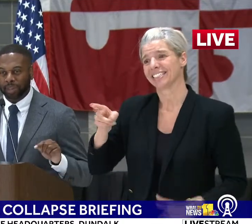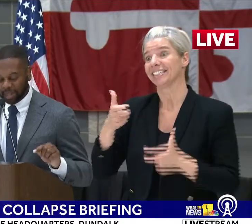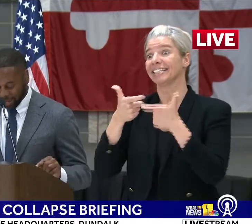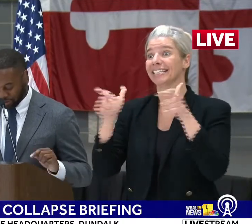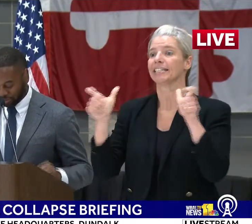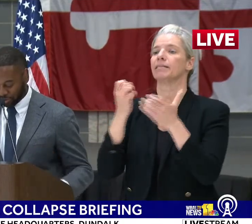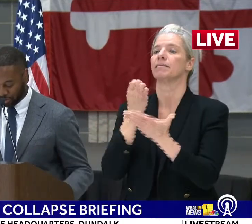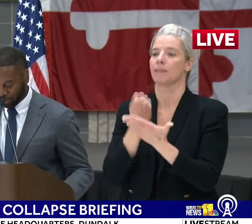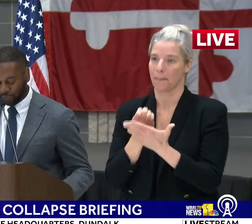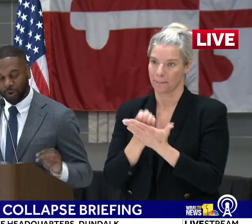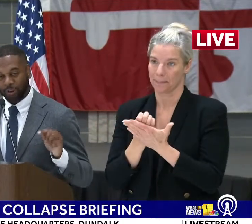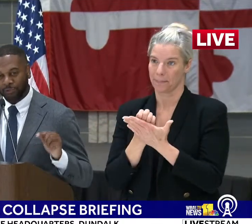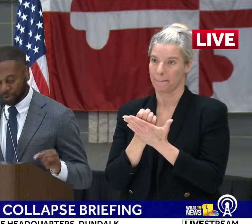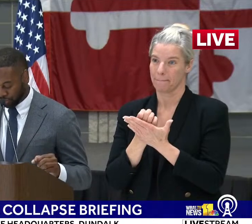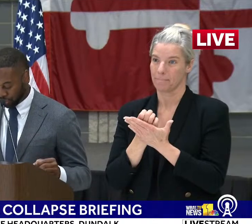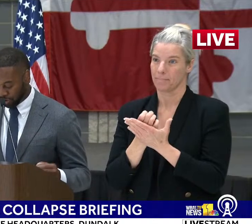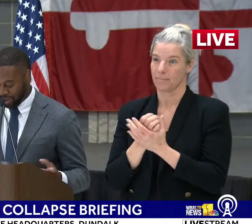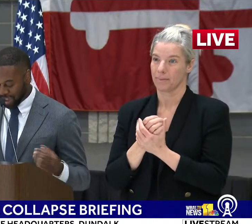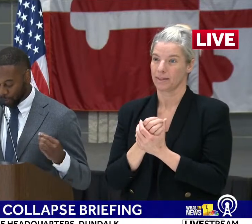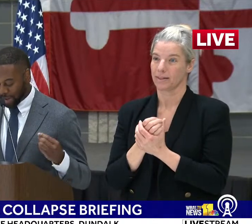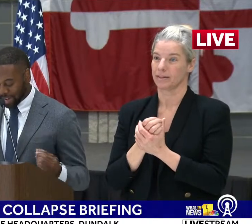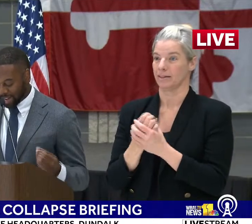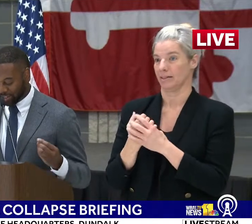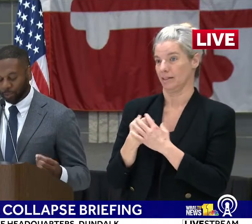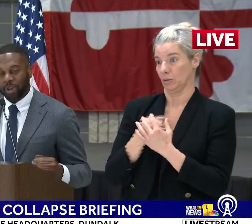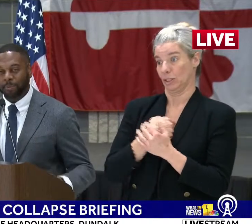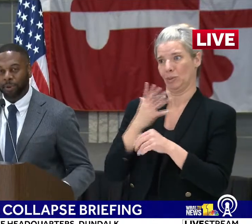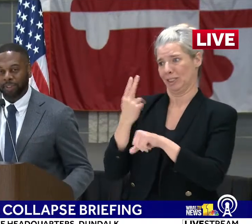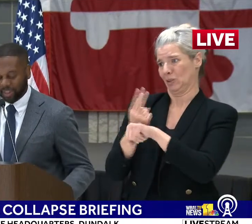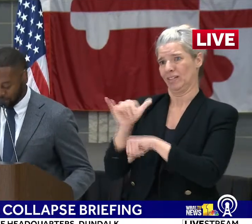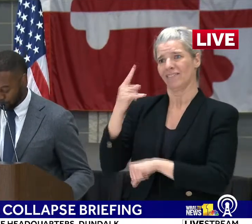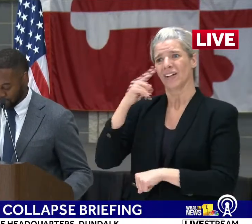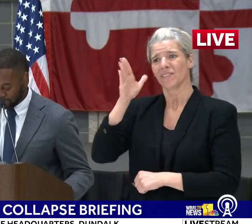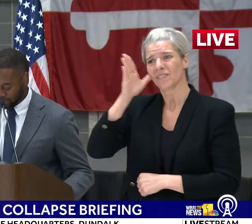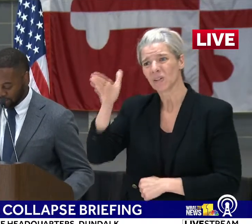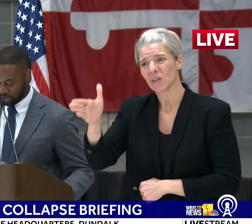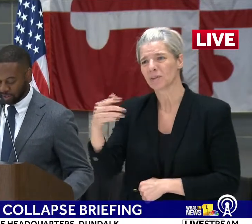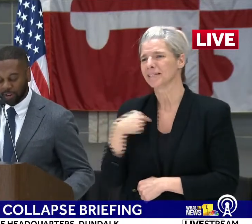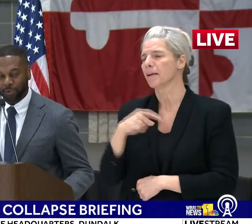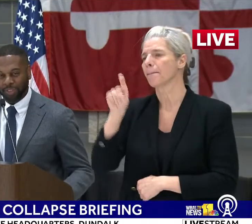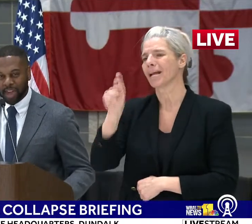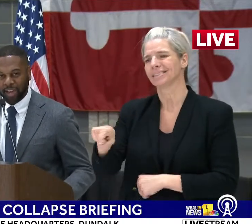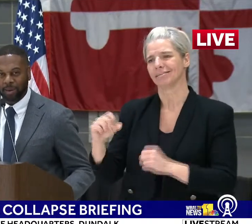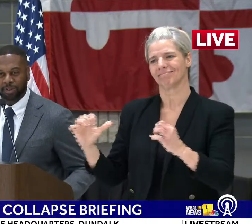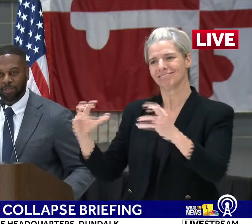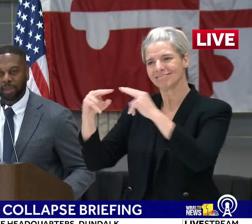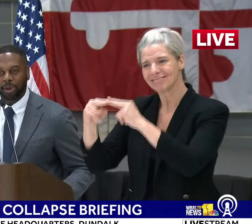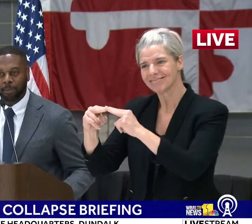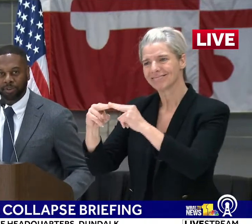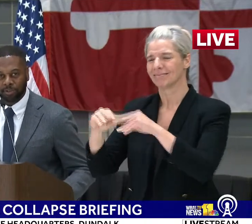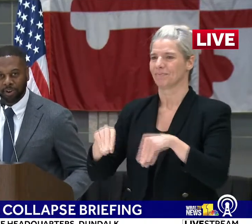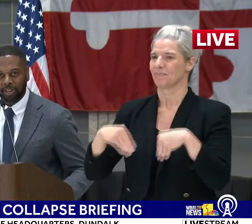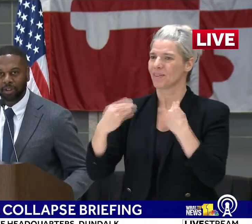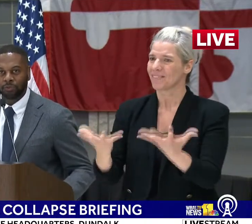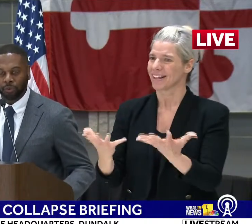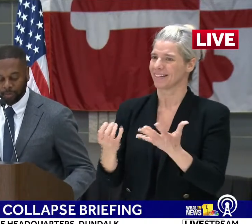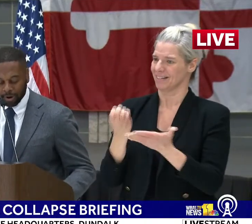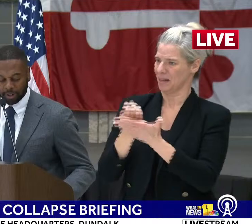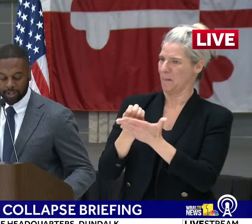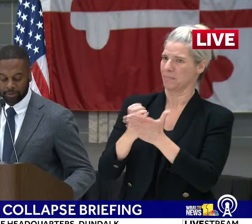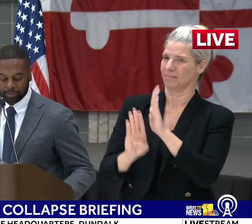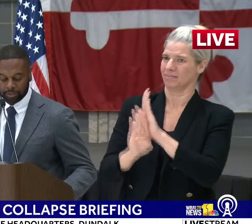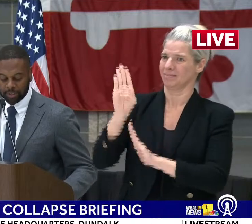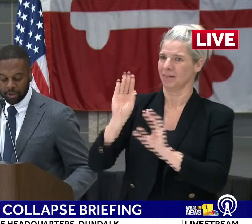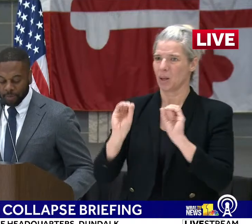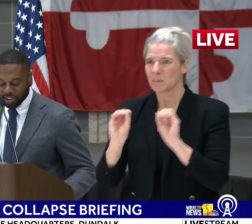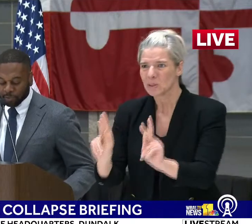bet that we're leaning into for our future, and we need to rebuild the Key Bridge to deliver the economic development opportunity